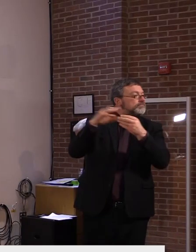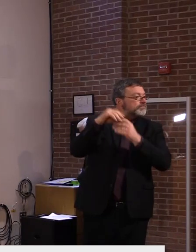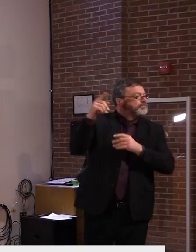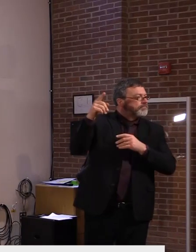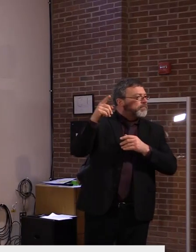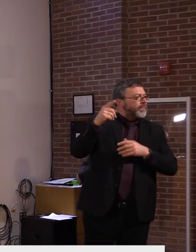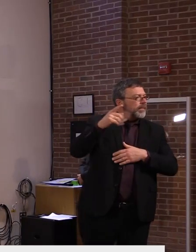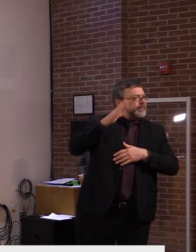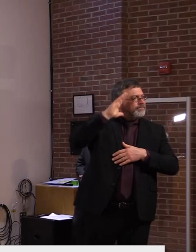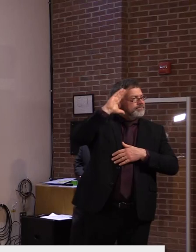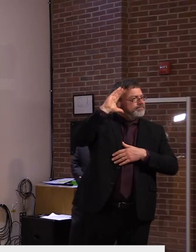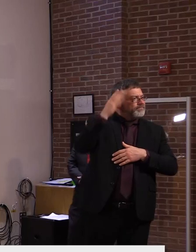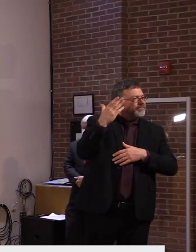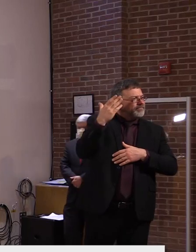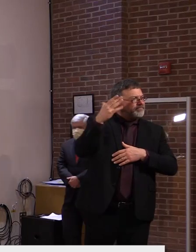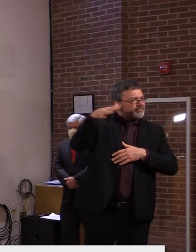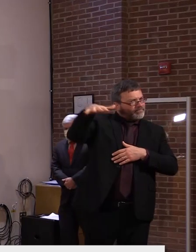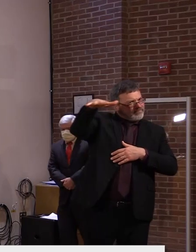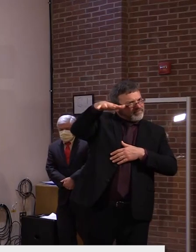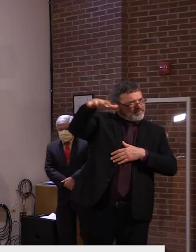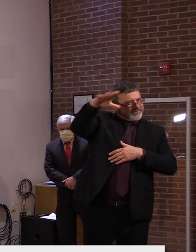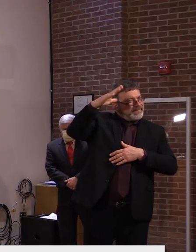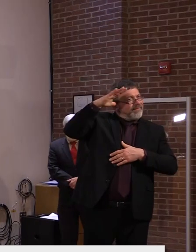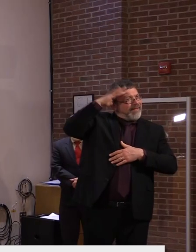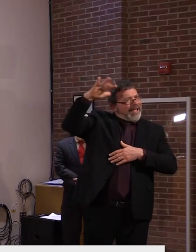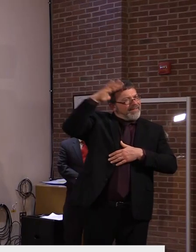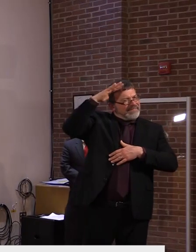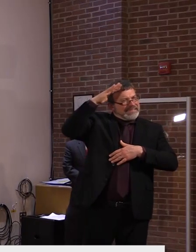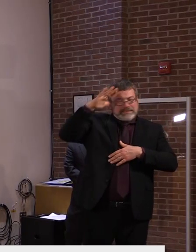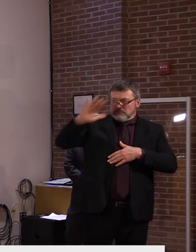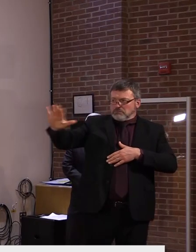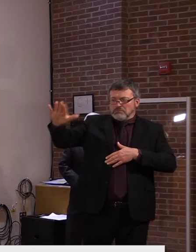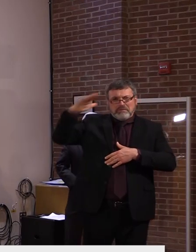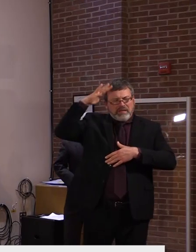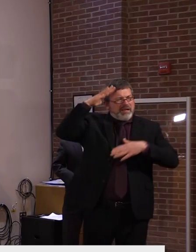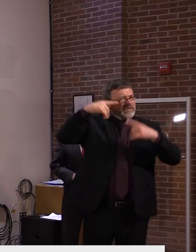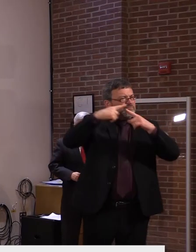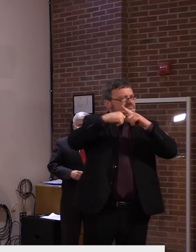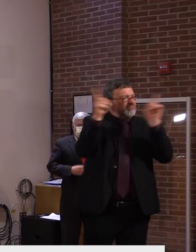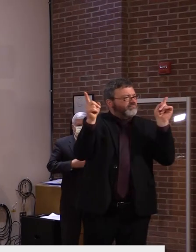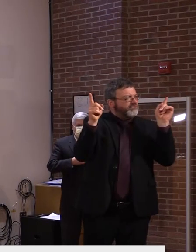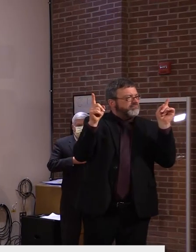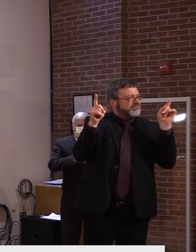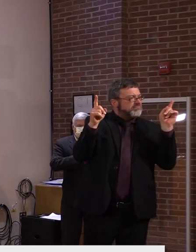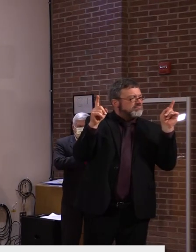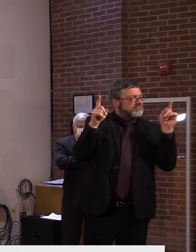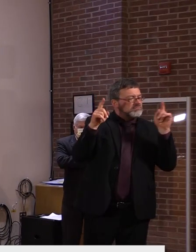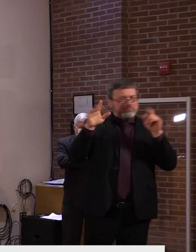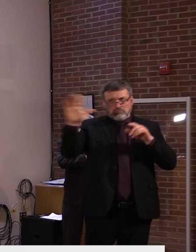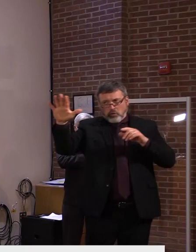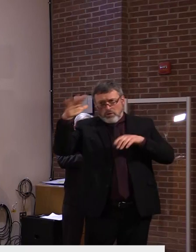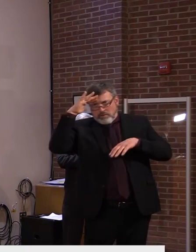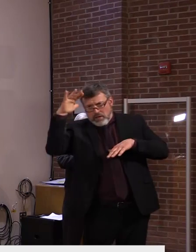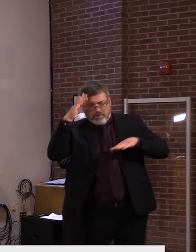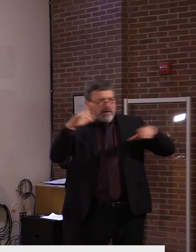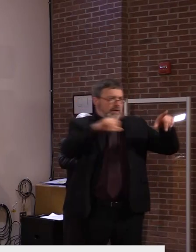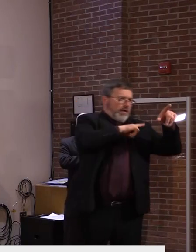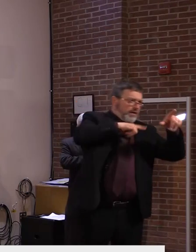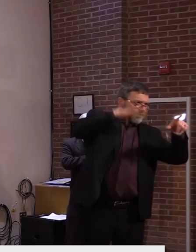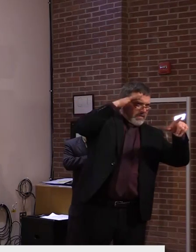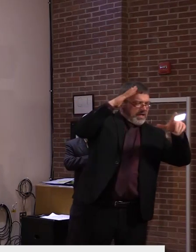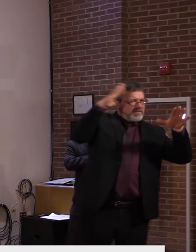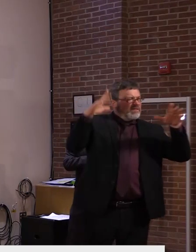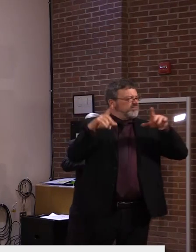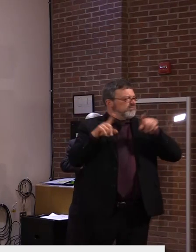core philosophical difference between where you are and where the legislature is right now in how best to respond to